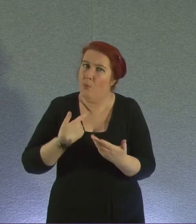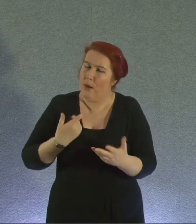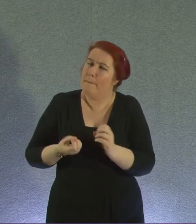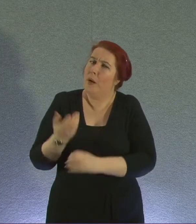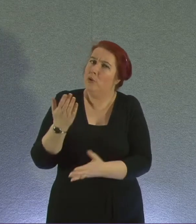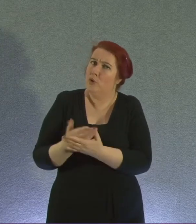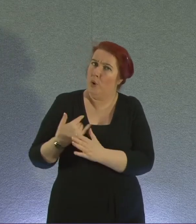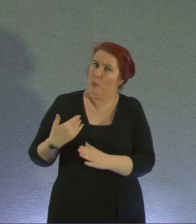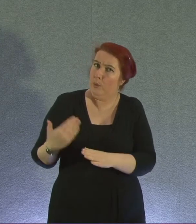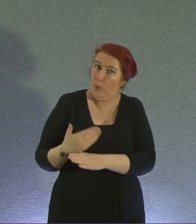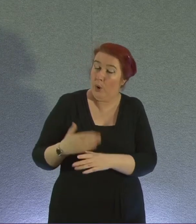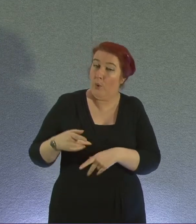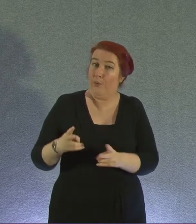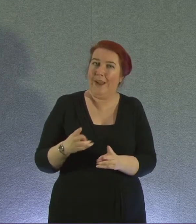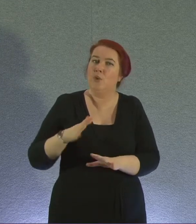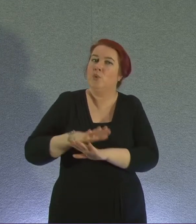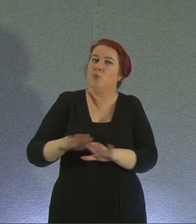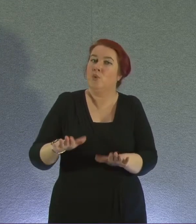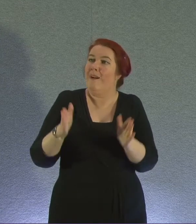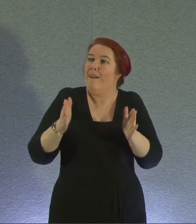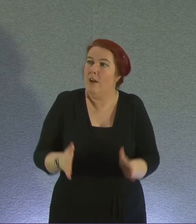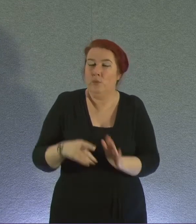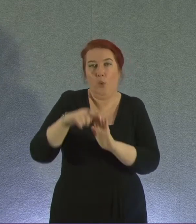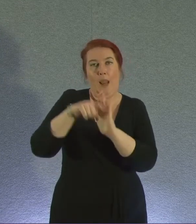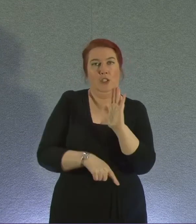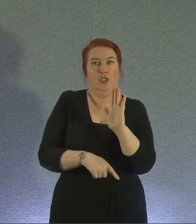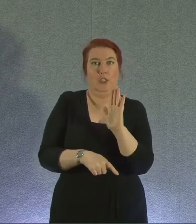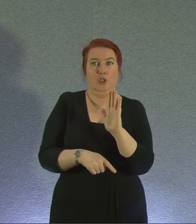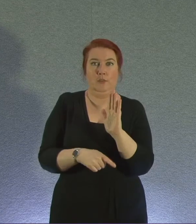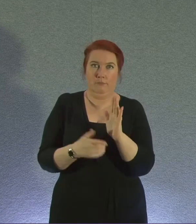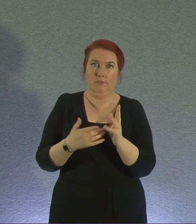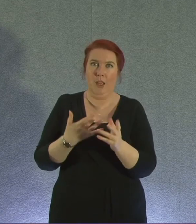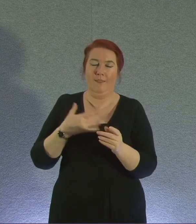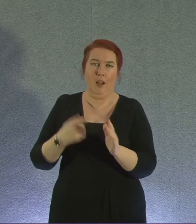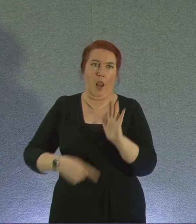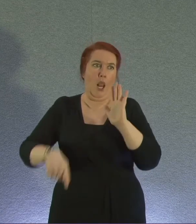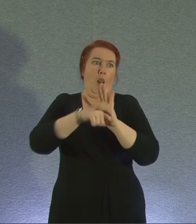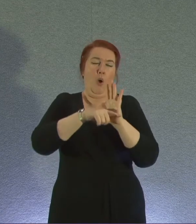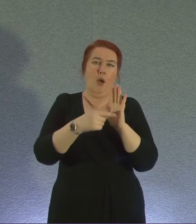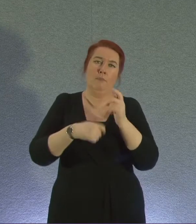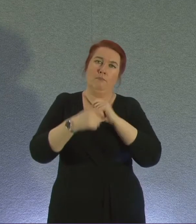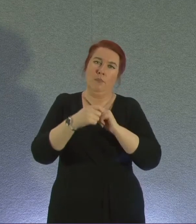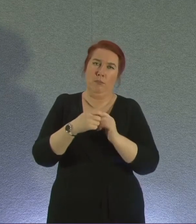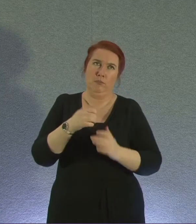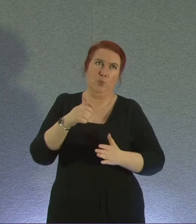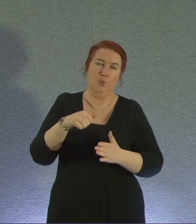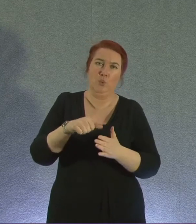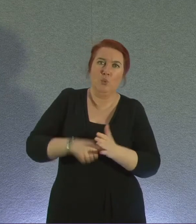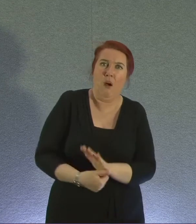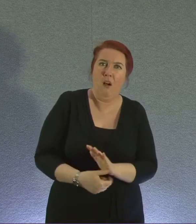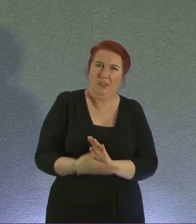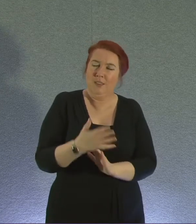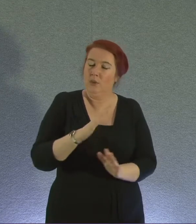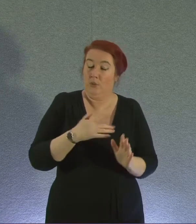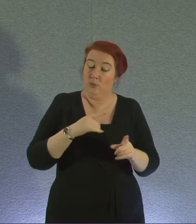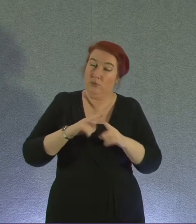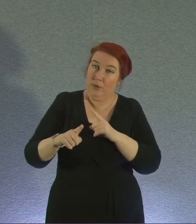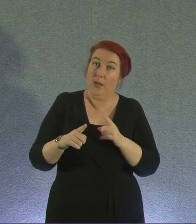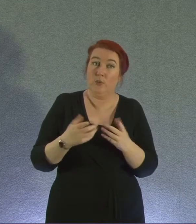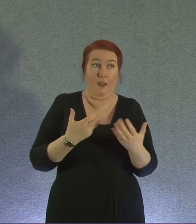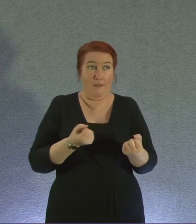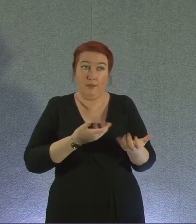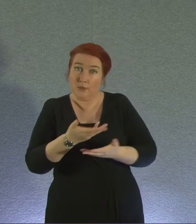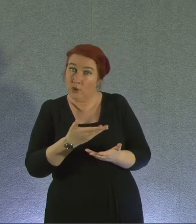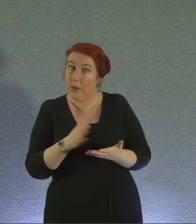way that does not require the legislative sledgehammer if we can do so. And I make that commitment, and I'm happy to have that discussion.